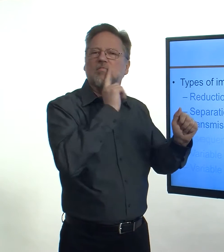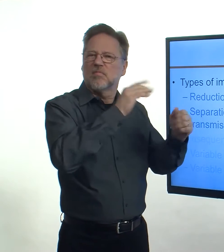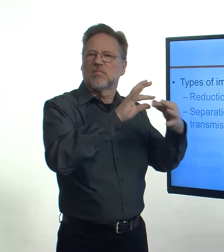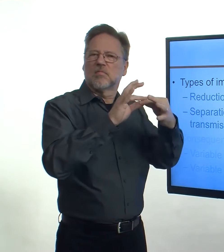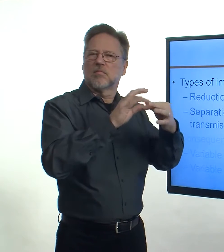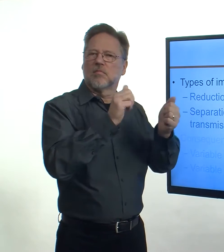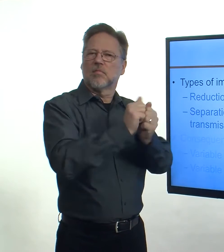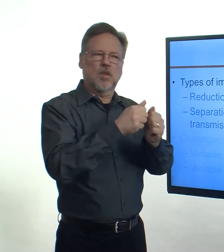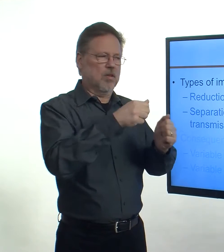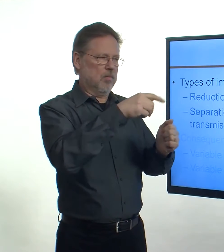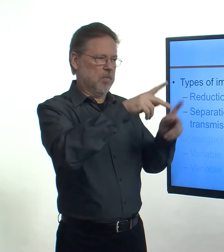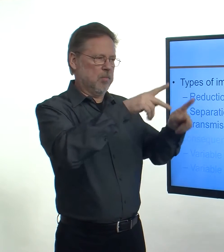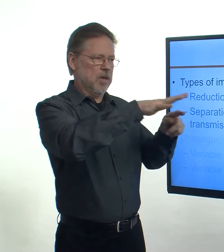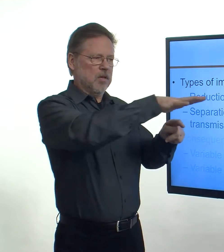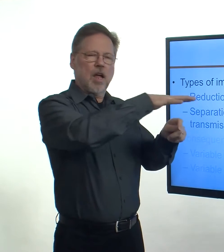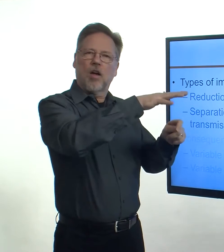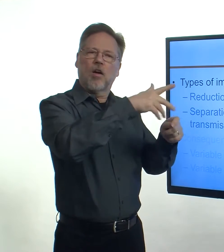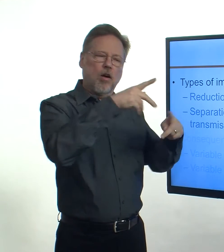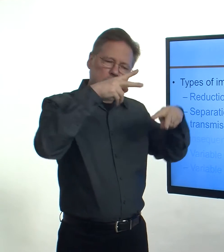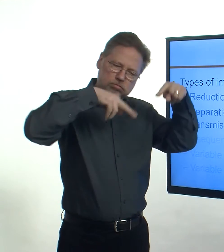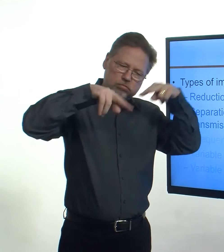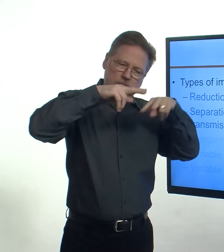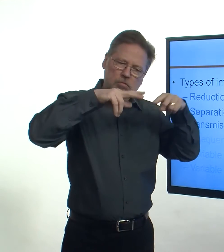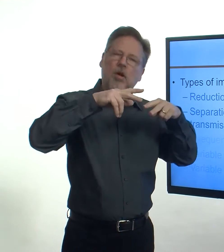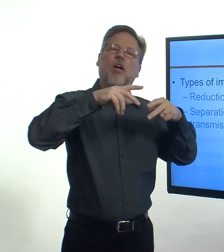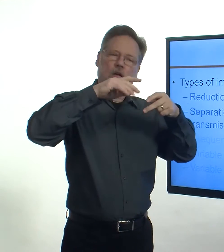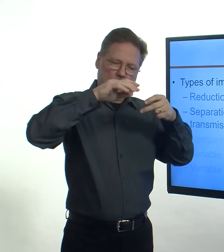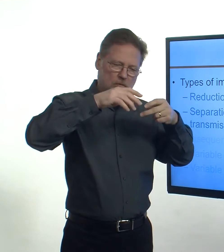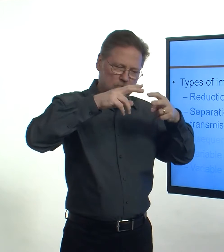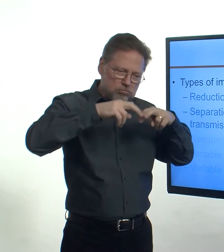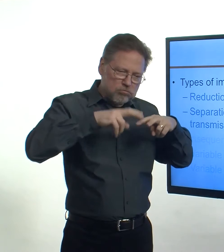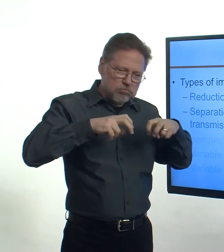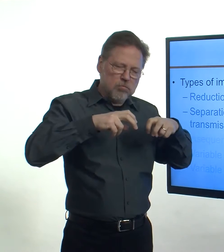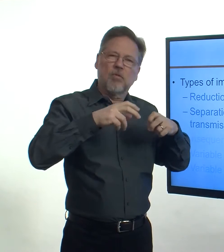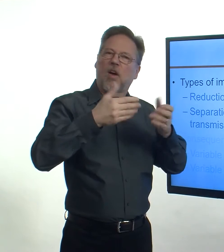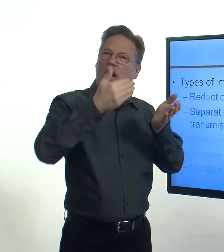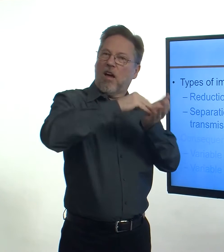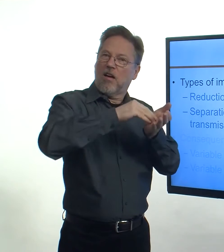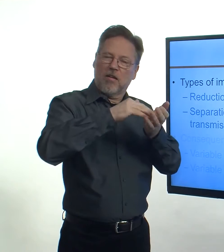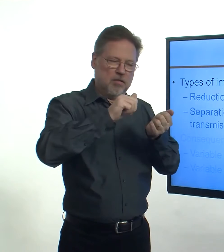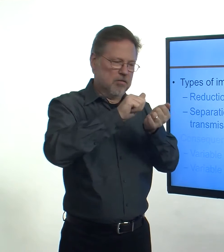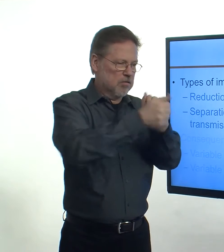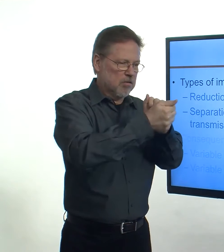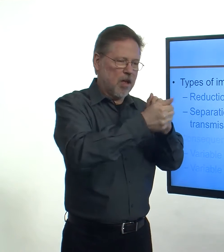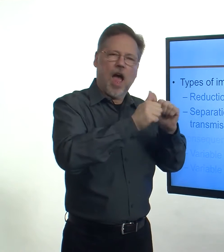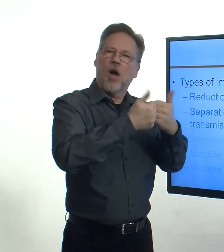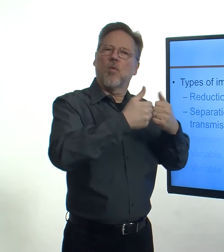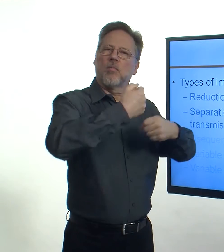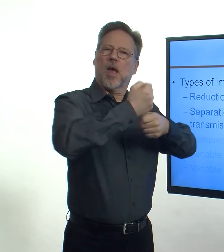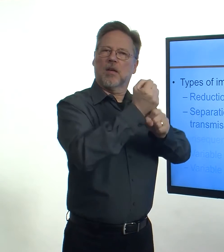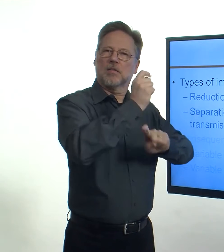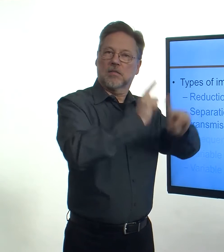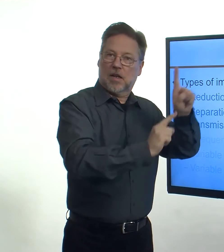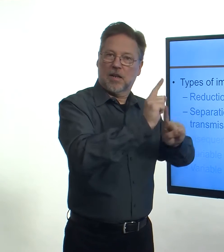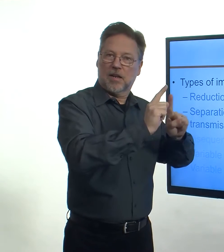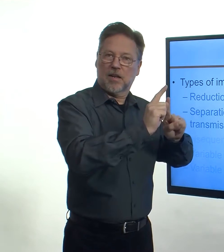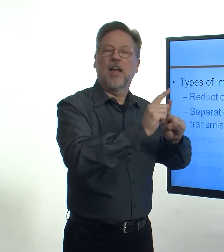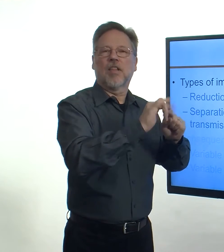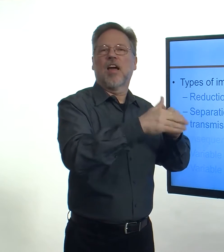This happens because the people in each community reanalyze the signs and alter how the sign is produced.